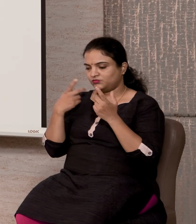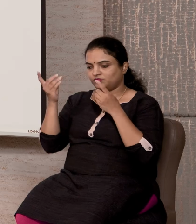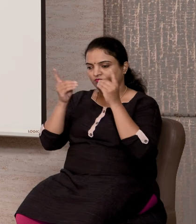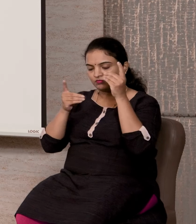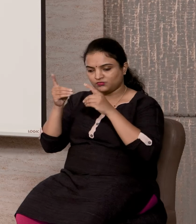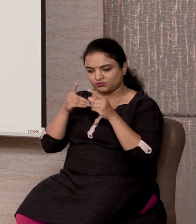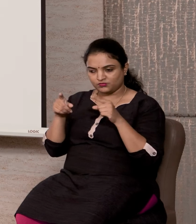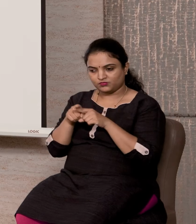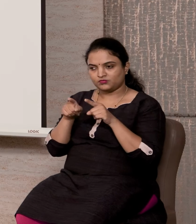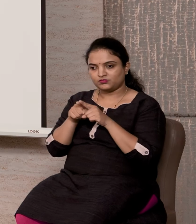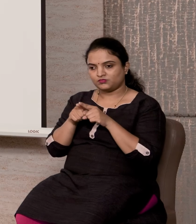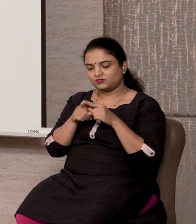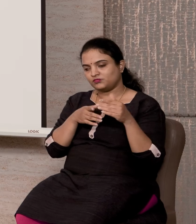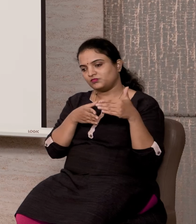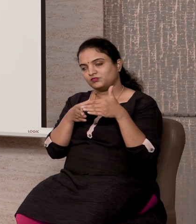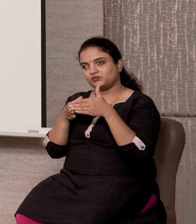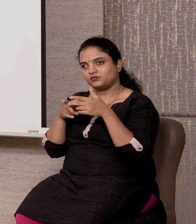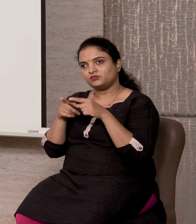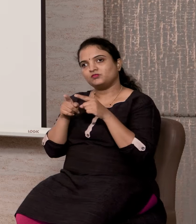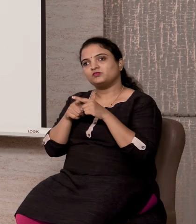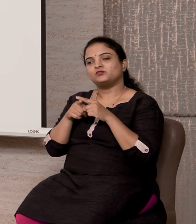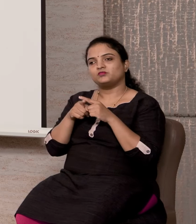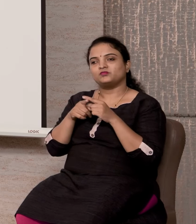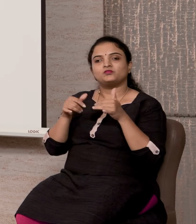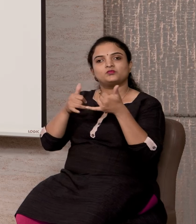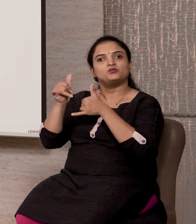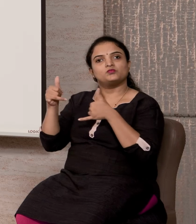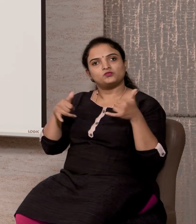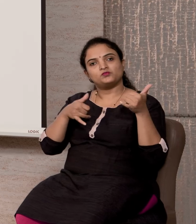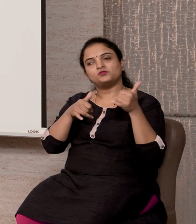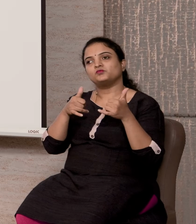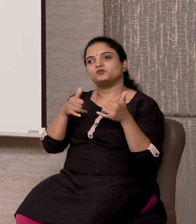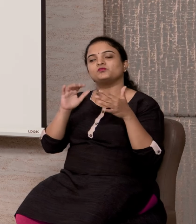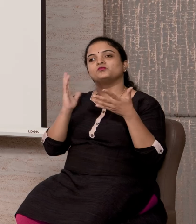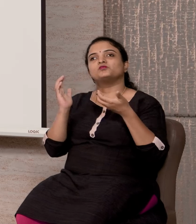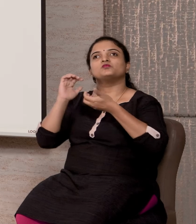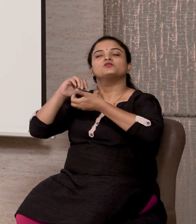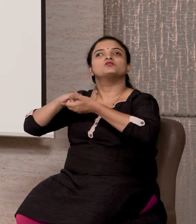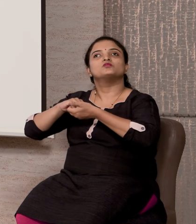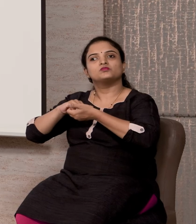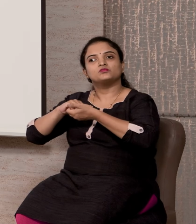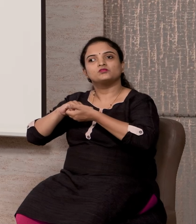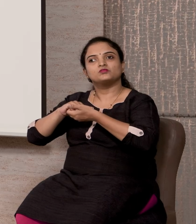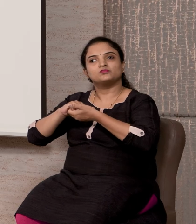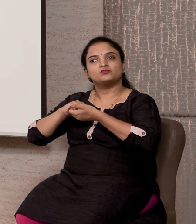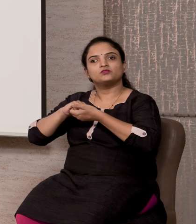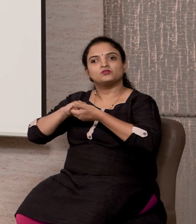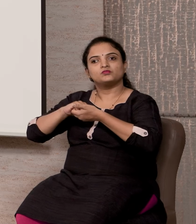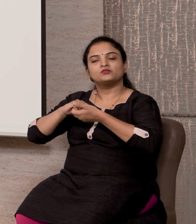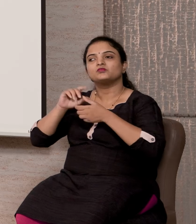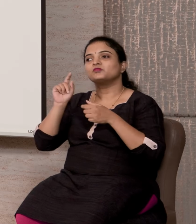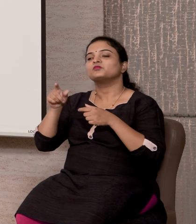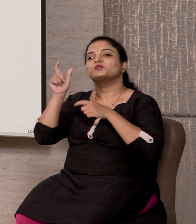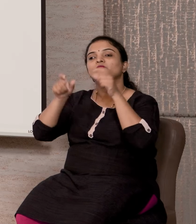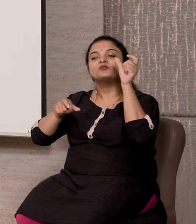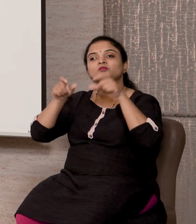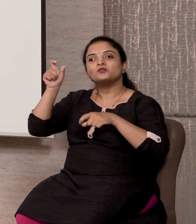and there is a pipeline of things as to how to make these games more engaging and how to make it to the public available, right?